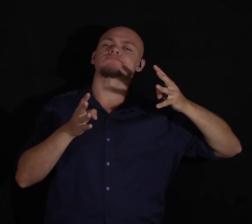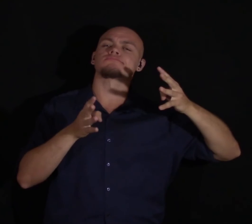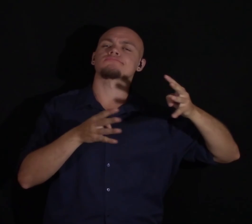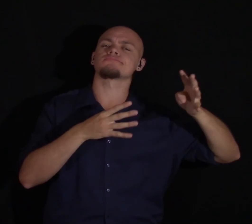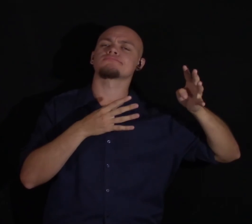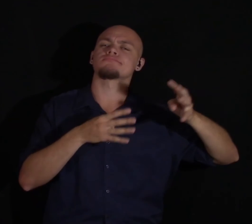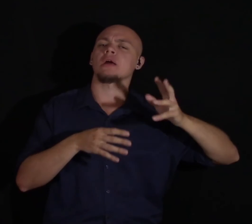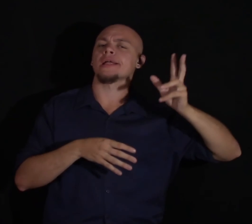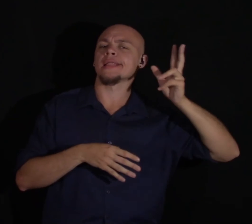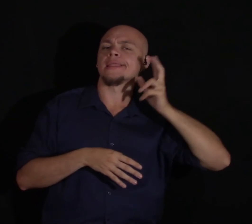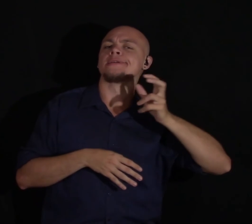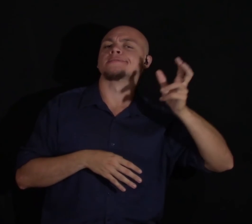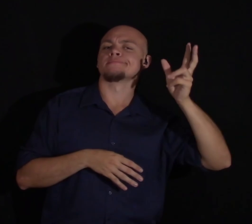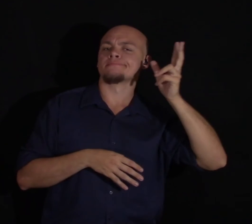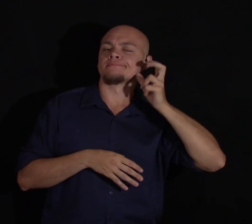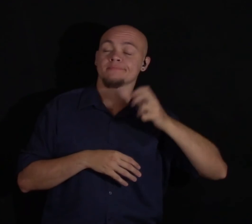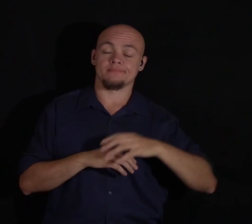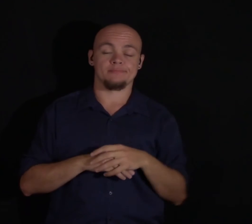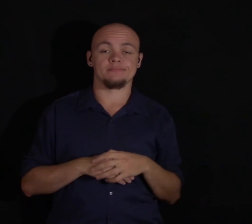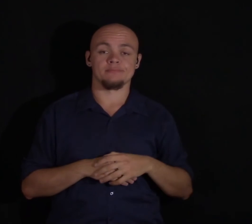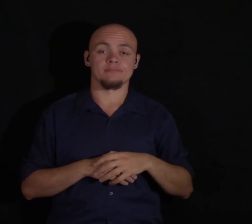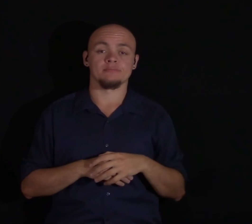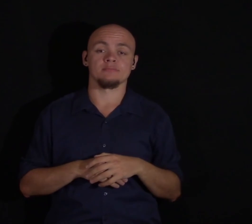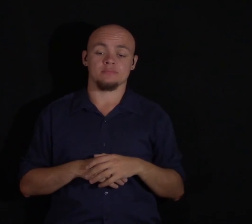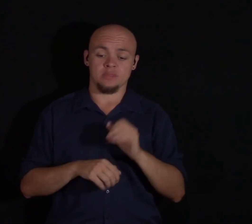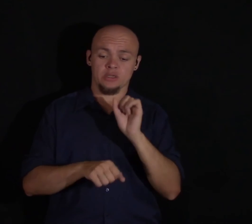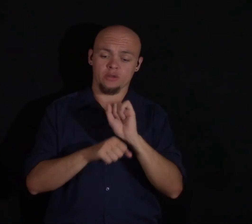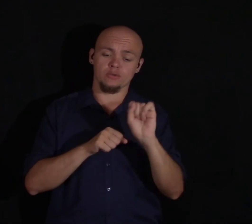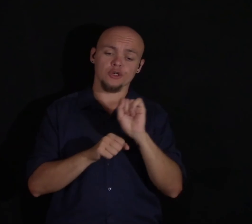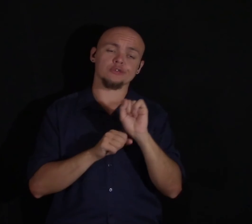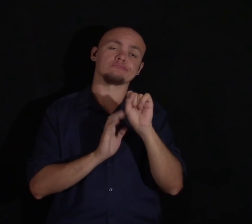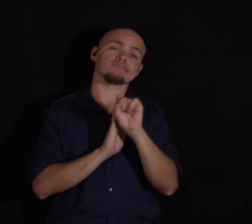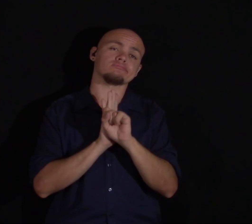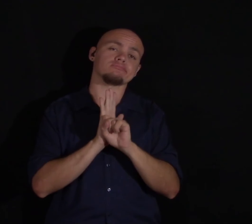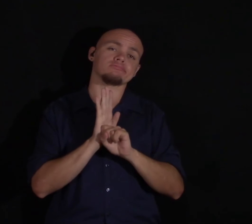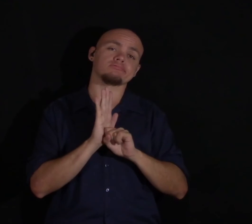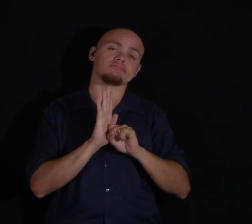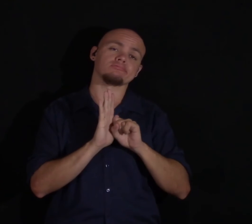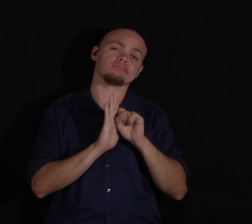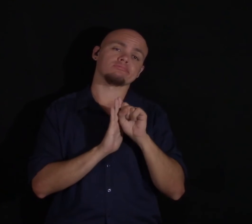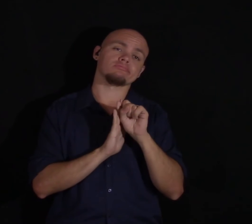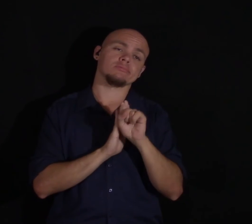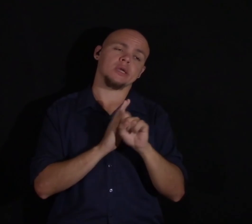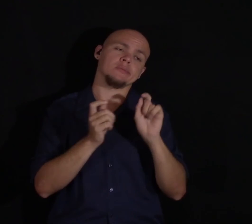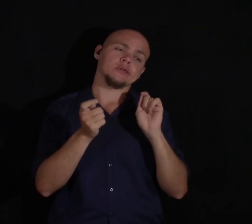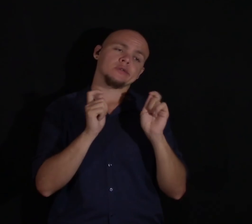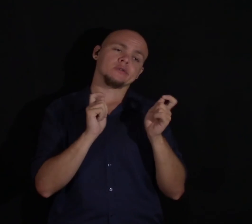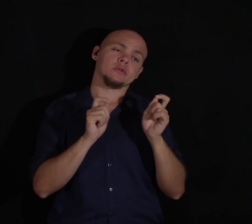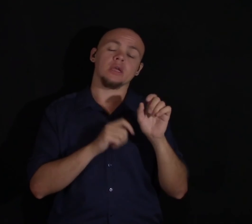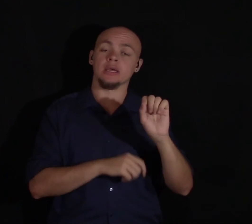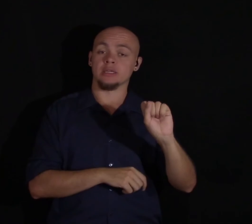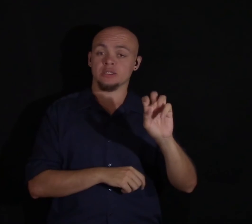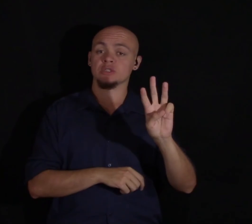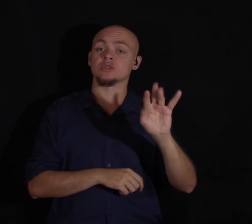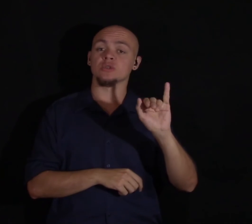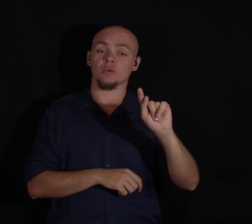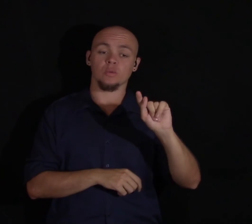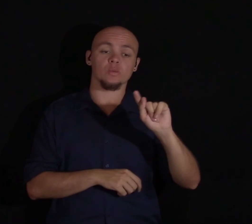feet. It was a monotonous yet ever-changing scene. I thought of Switzerland. It was far different from